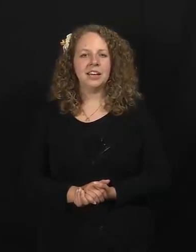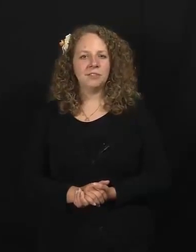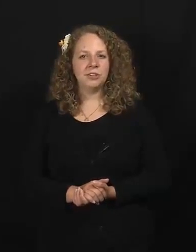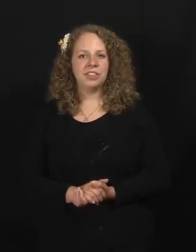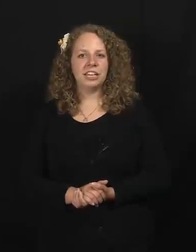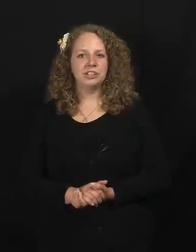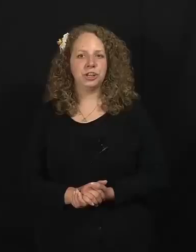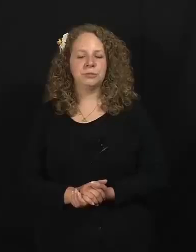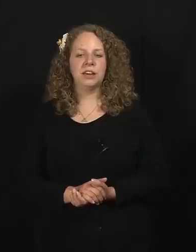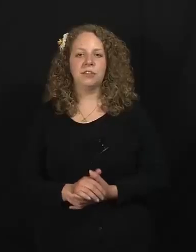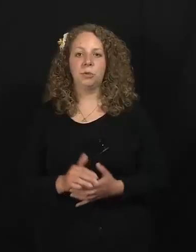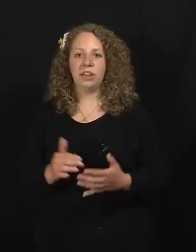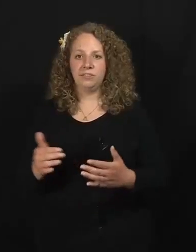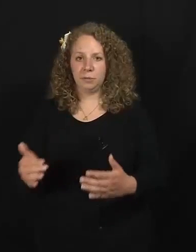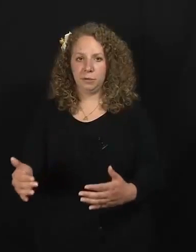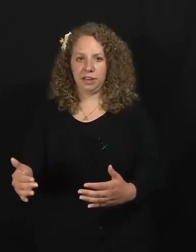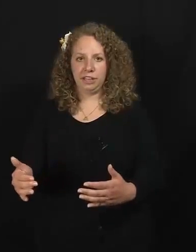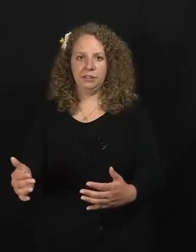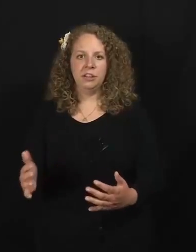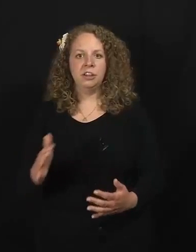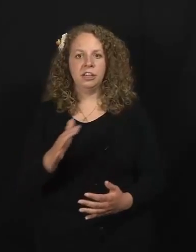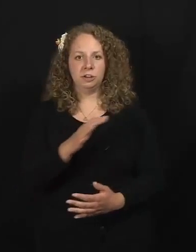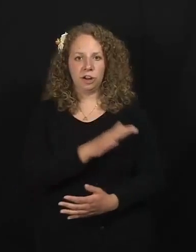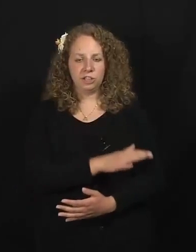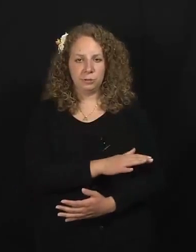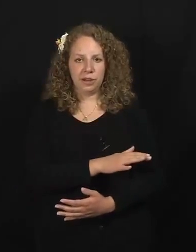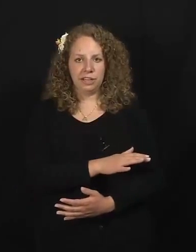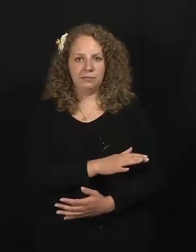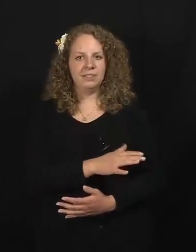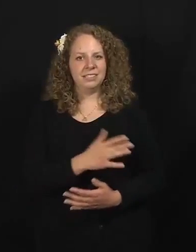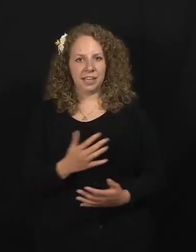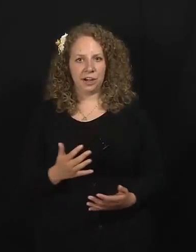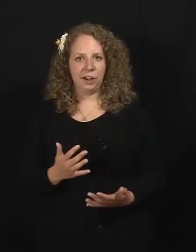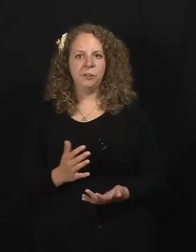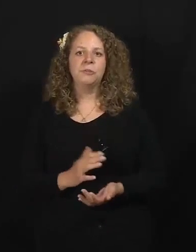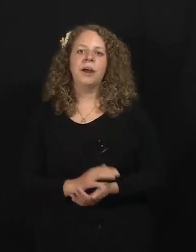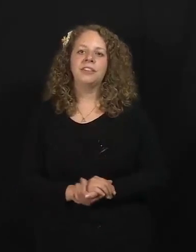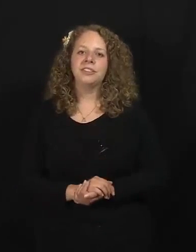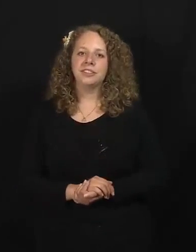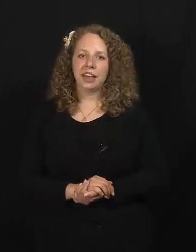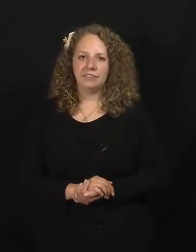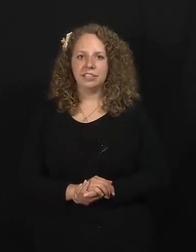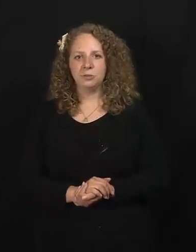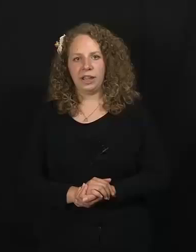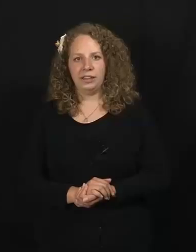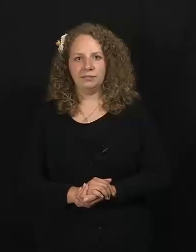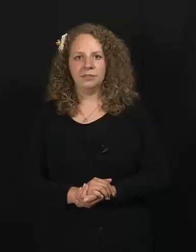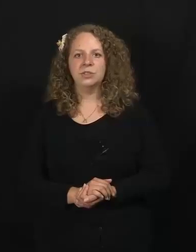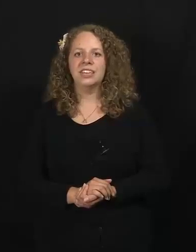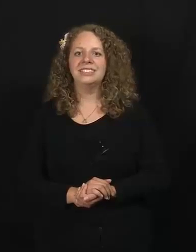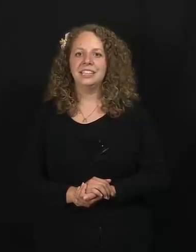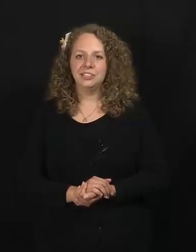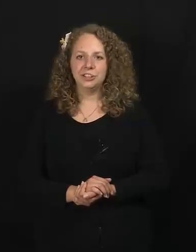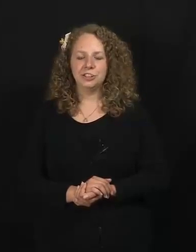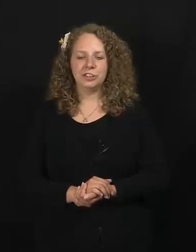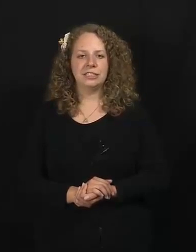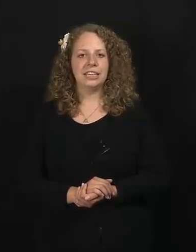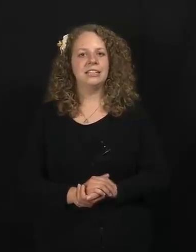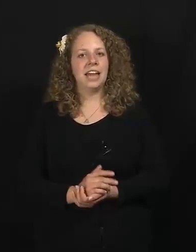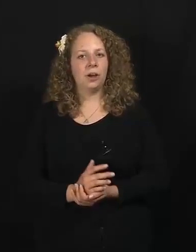helpful to think in terms of away from your body and across your body, etc., rather than left and right, so that it's easier to translate into how